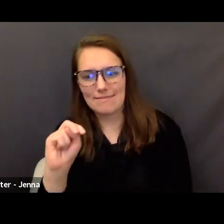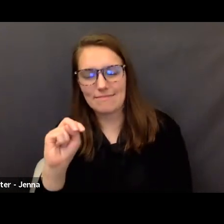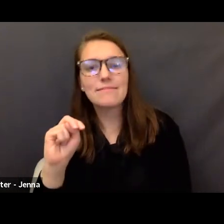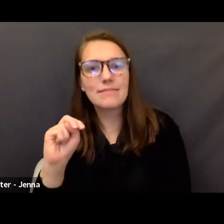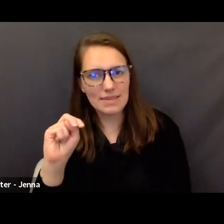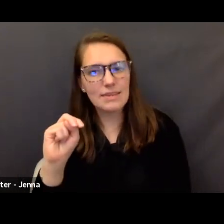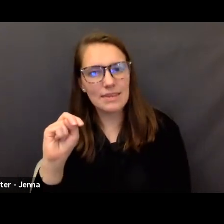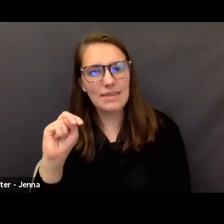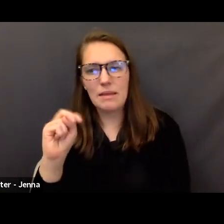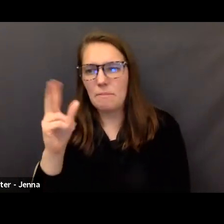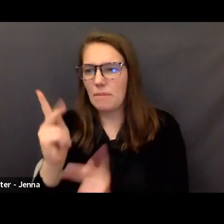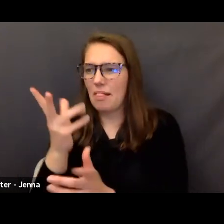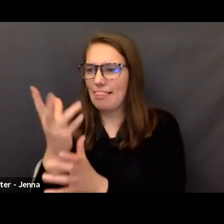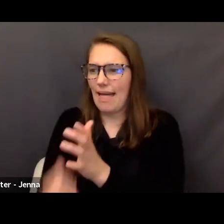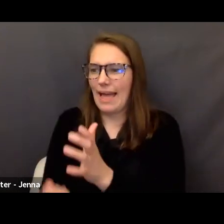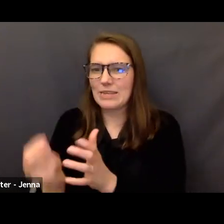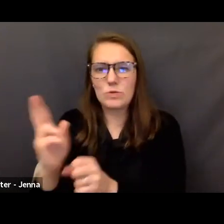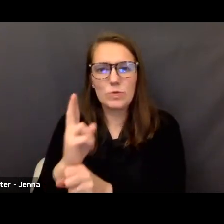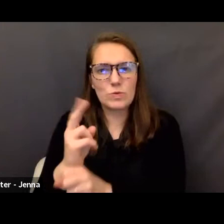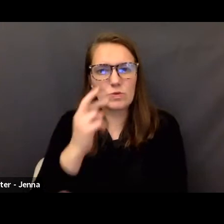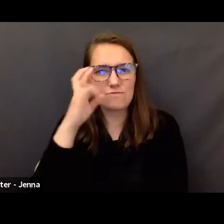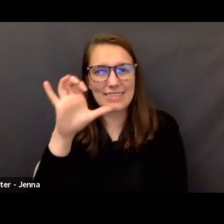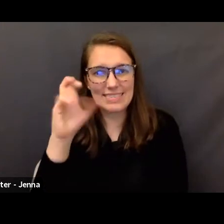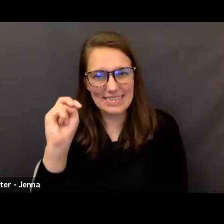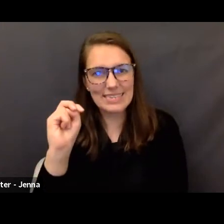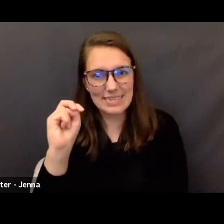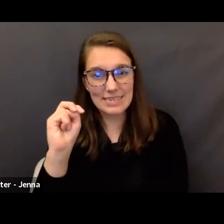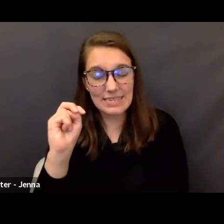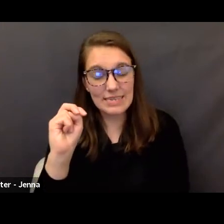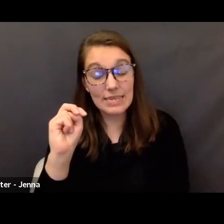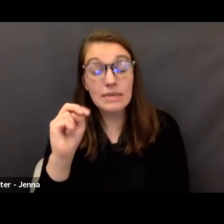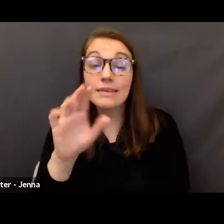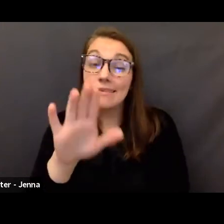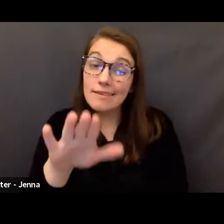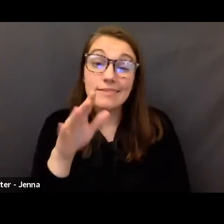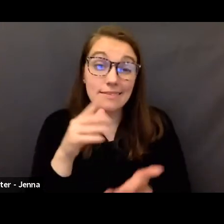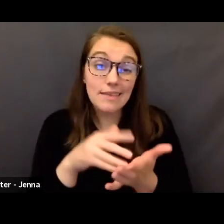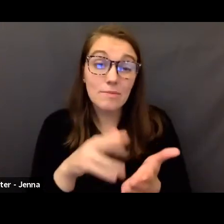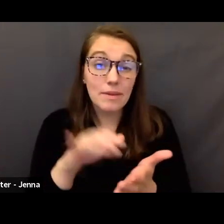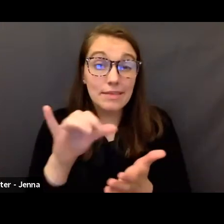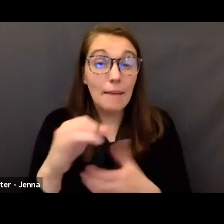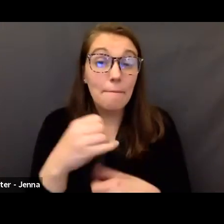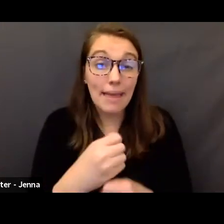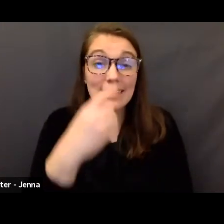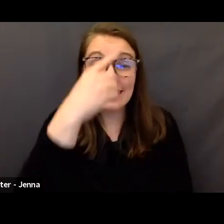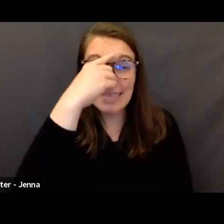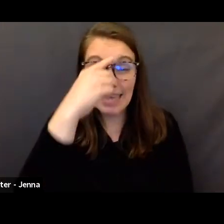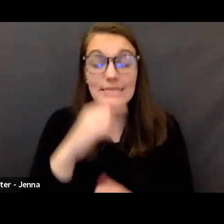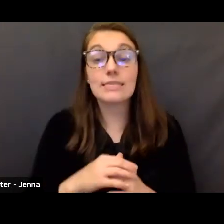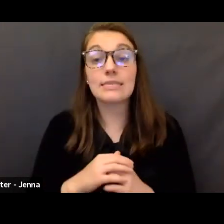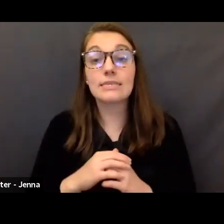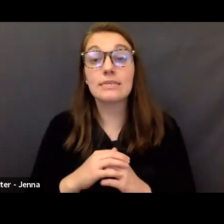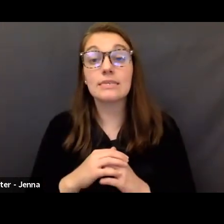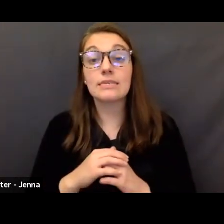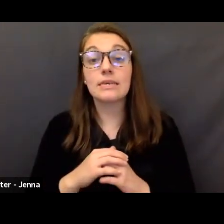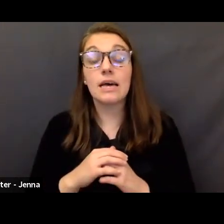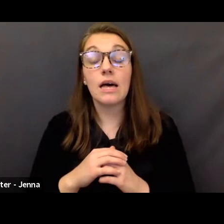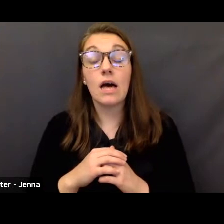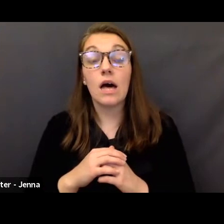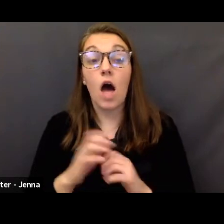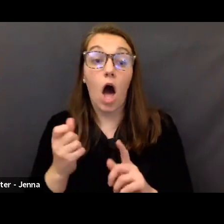makes sense. Sometimes it's not a good idea to argue off-topic subtleties when faced with an